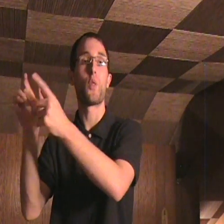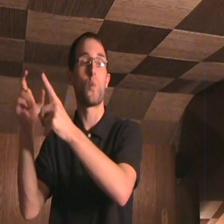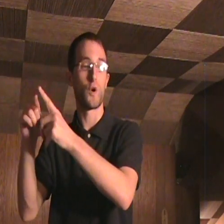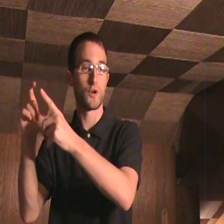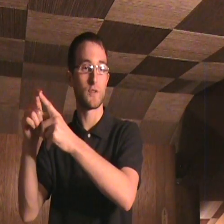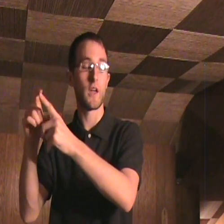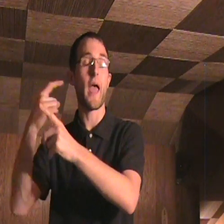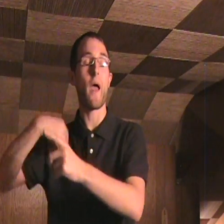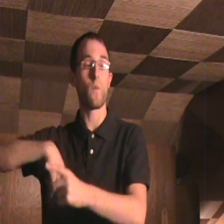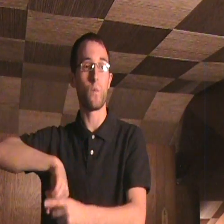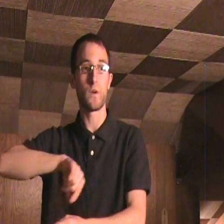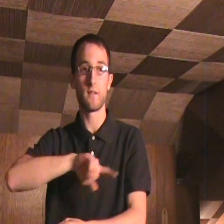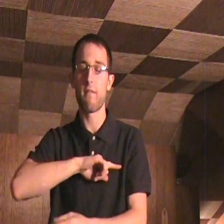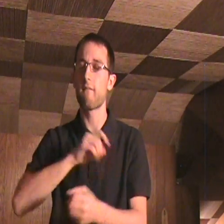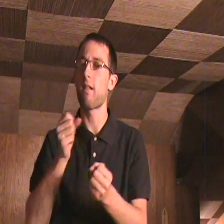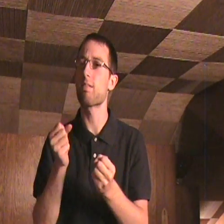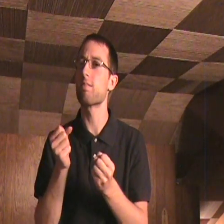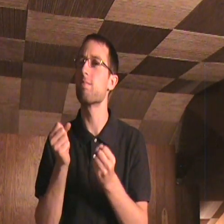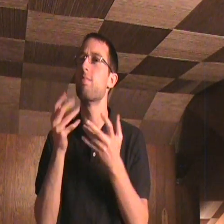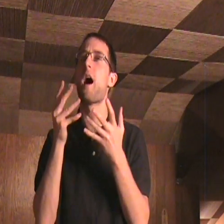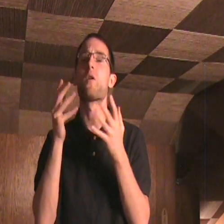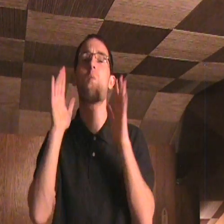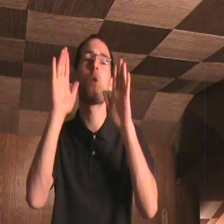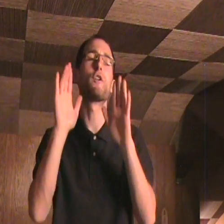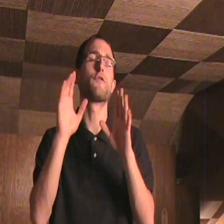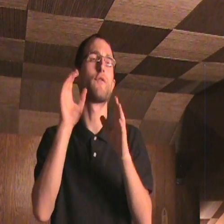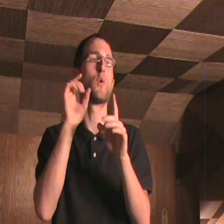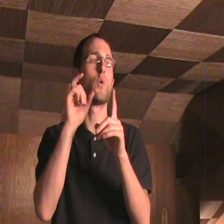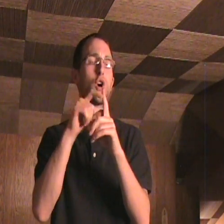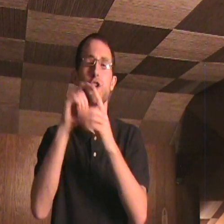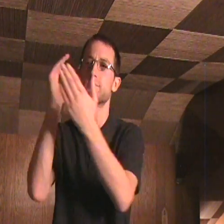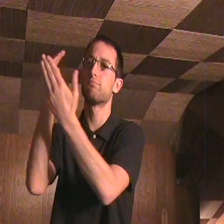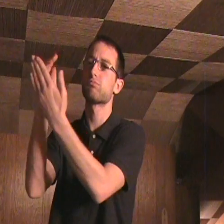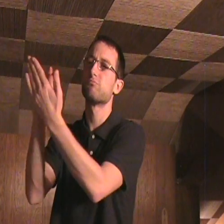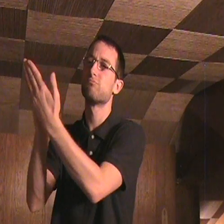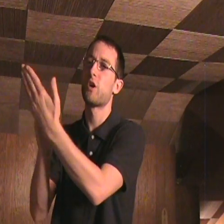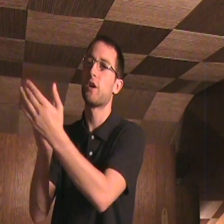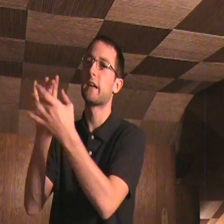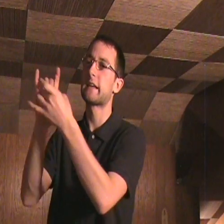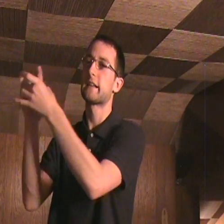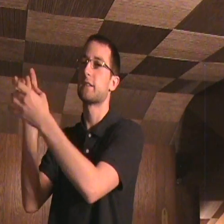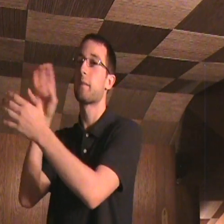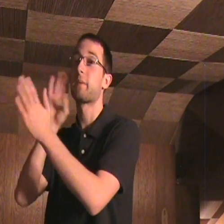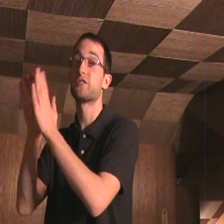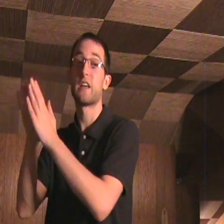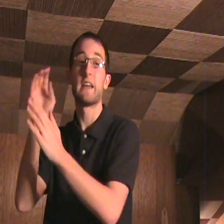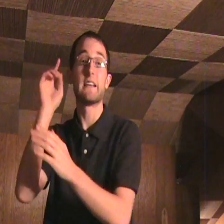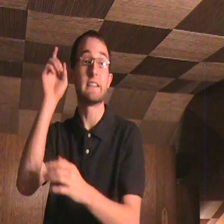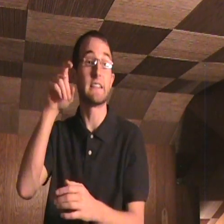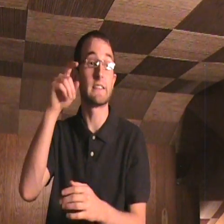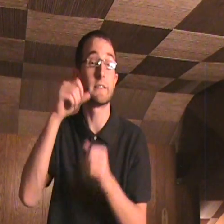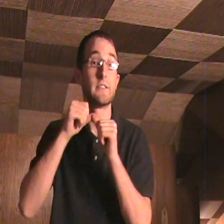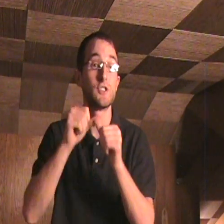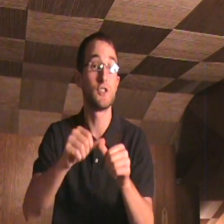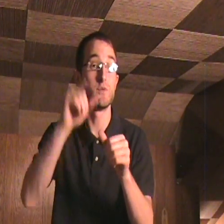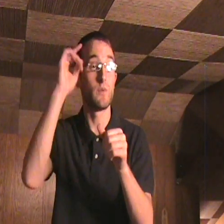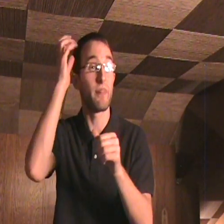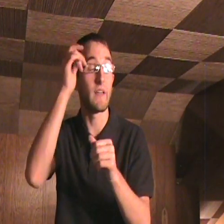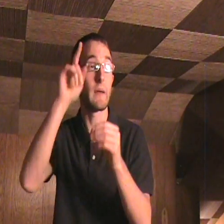we will have lots of great words. And then we also want to keep thinking of even more describing words. Boys and girls, scoot to the edge